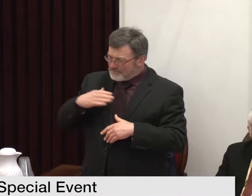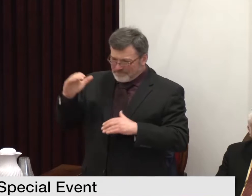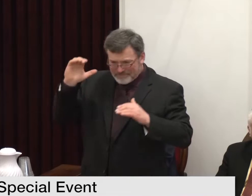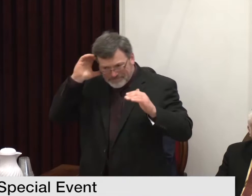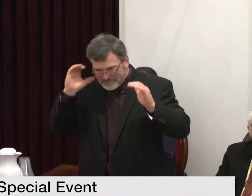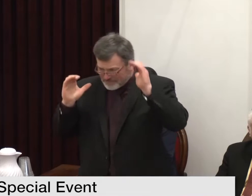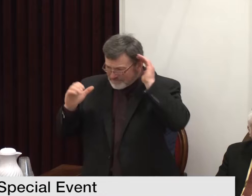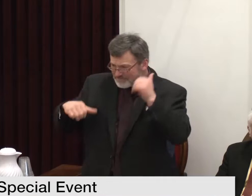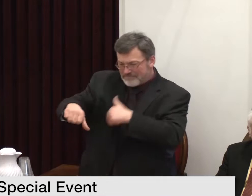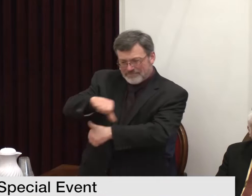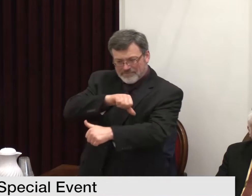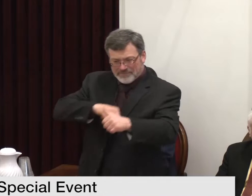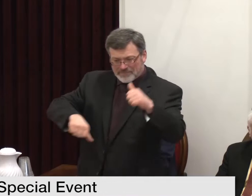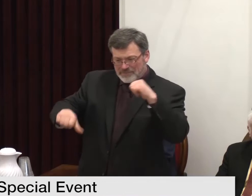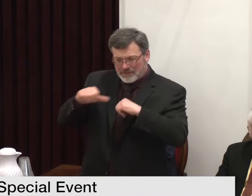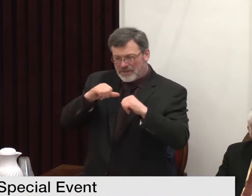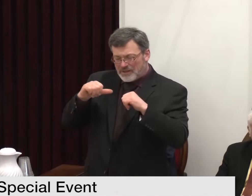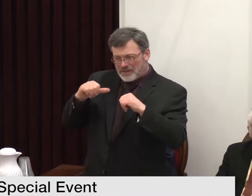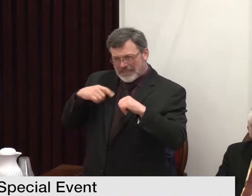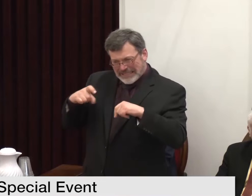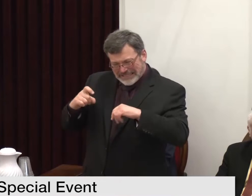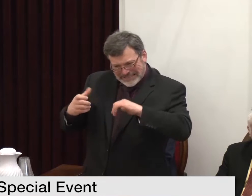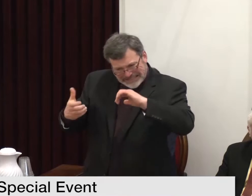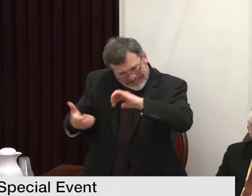past. And these are some of them.